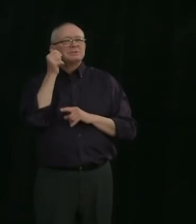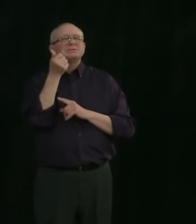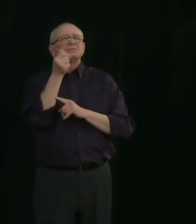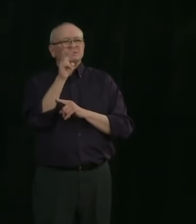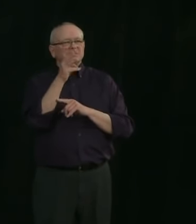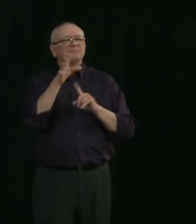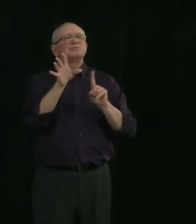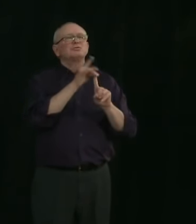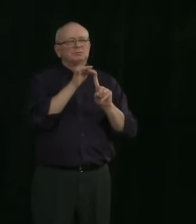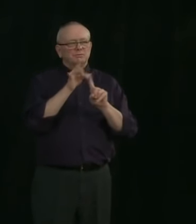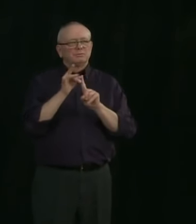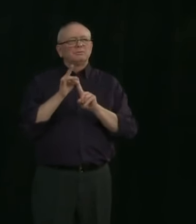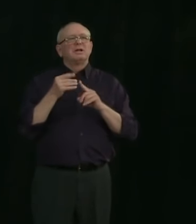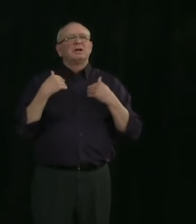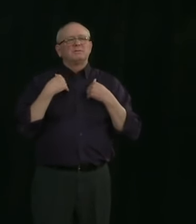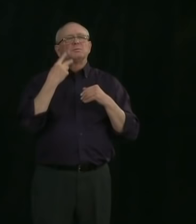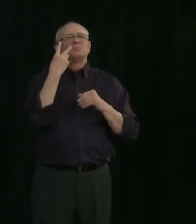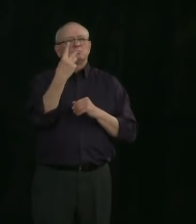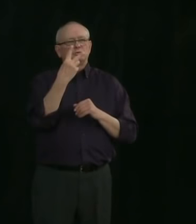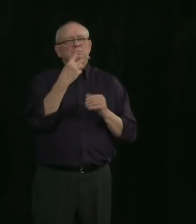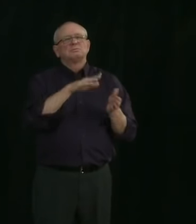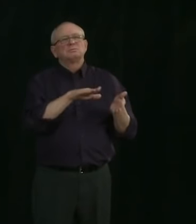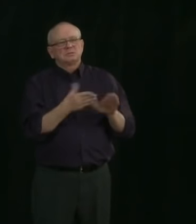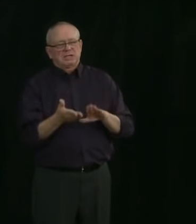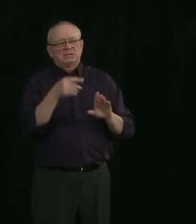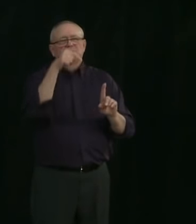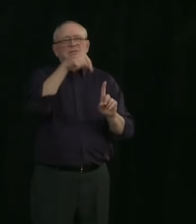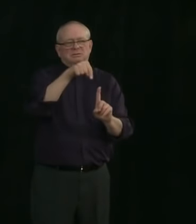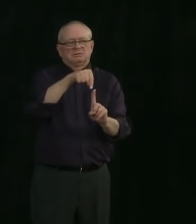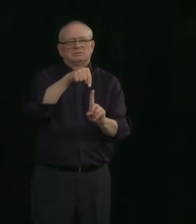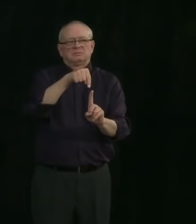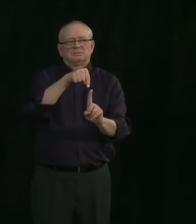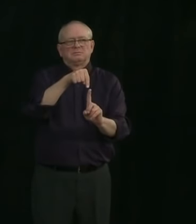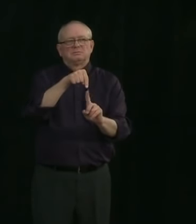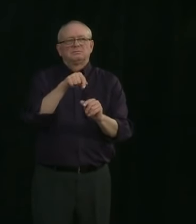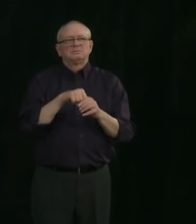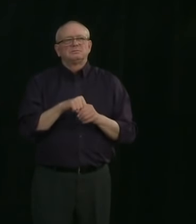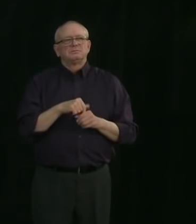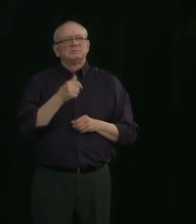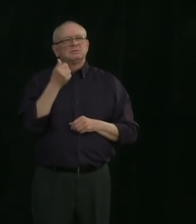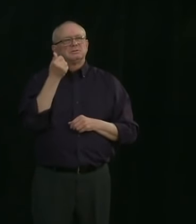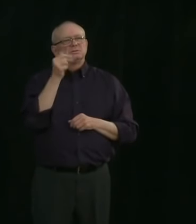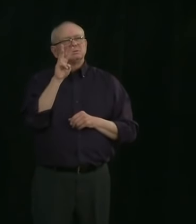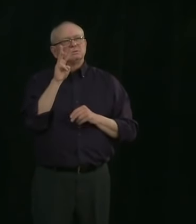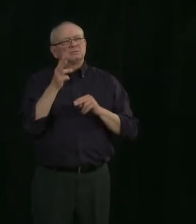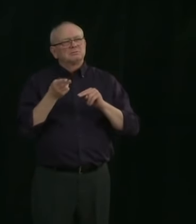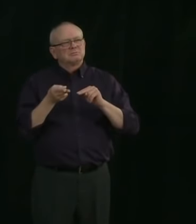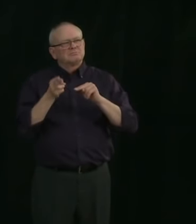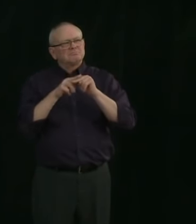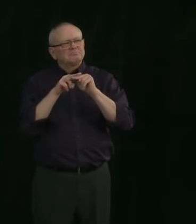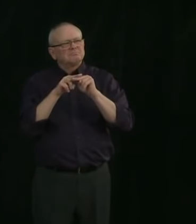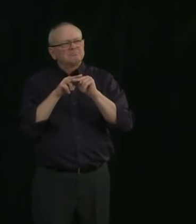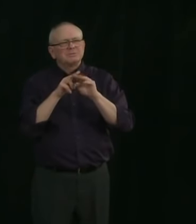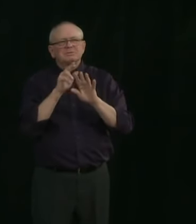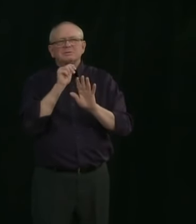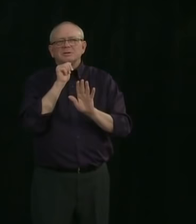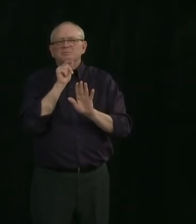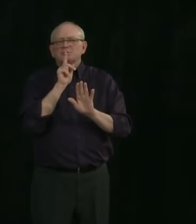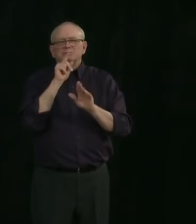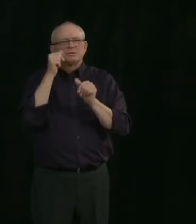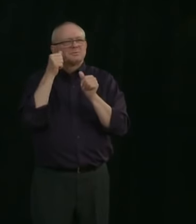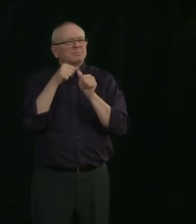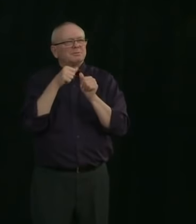I'm sorry, I can't remember if that's an increase or not in the cases. I know that the number of deaths is unchanged. We can follow